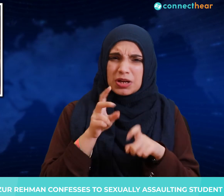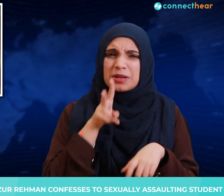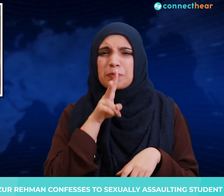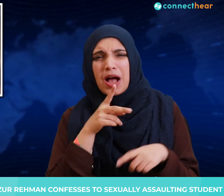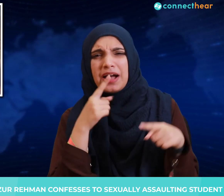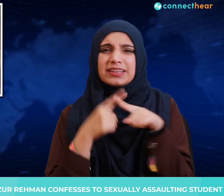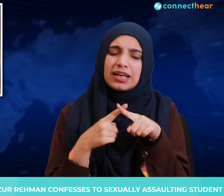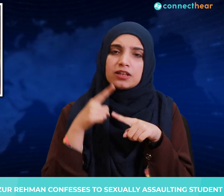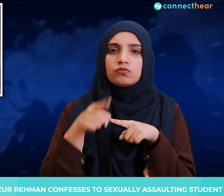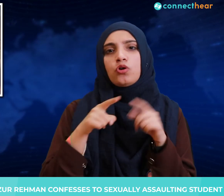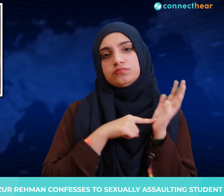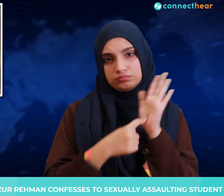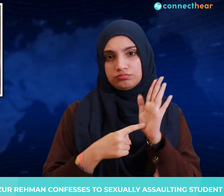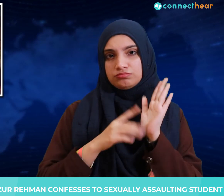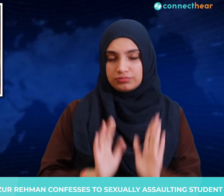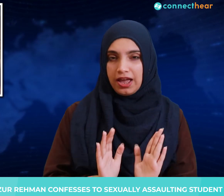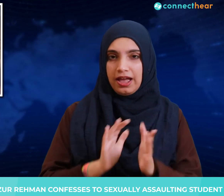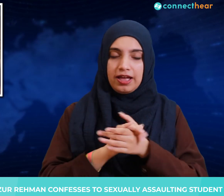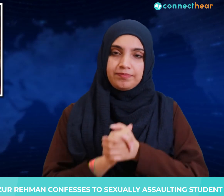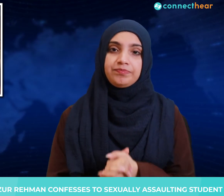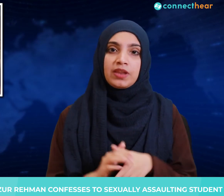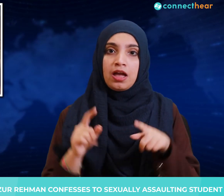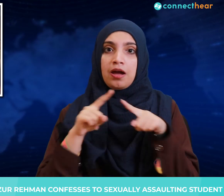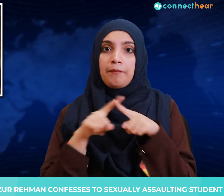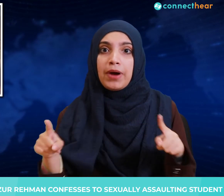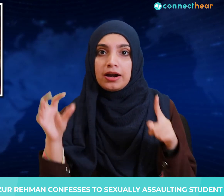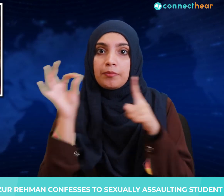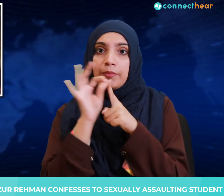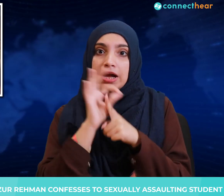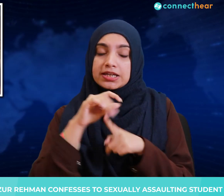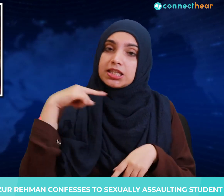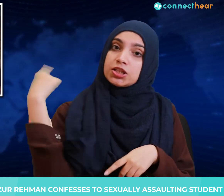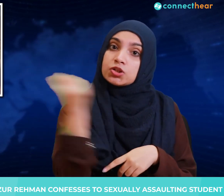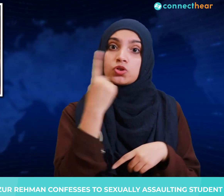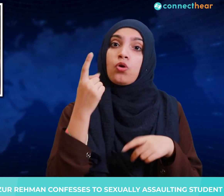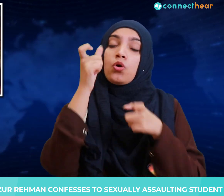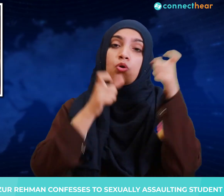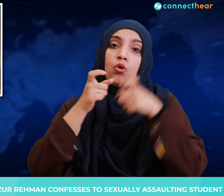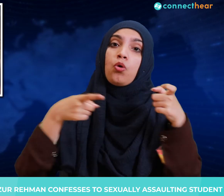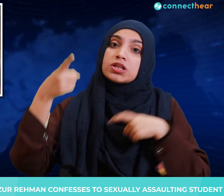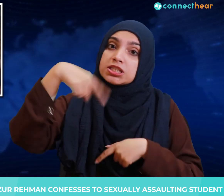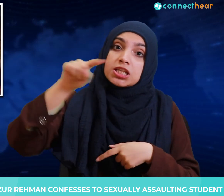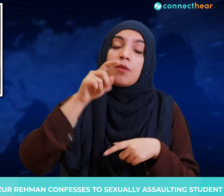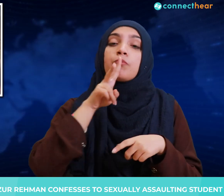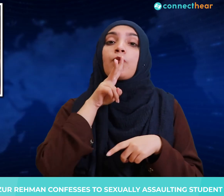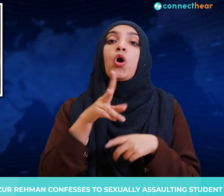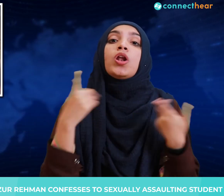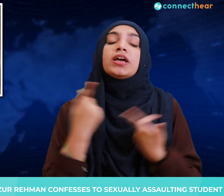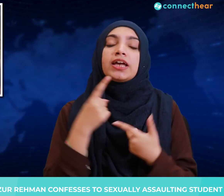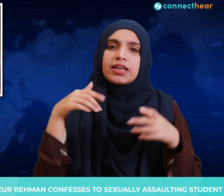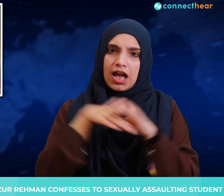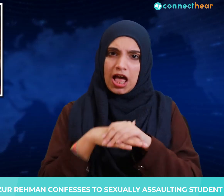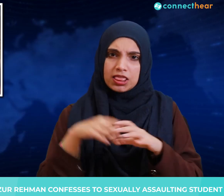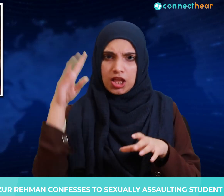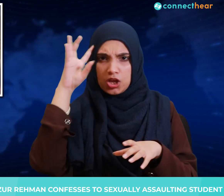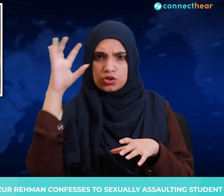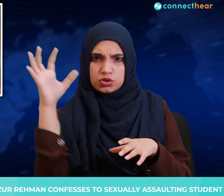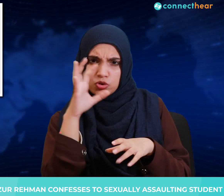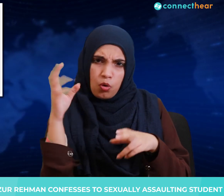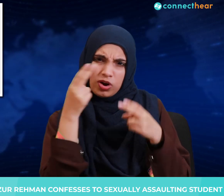However, Pakistanis are demanding a ban on it, criticizing its storyline. According to them,